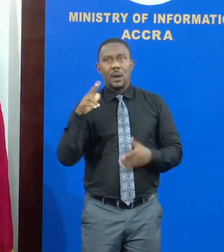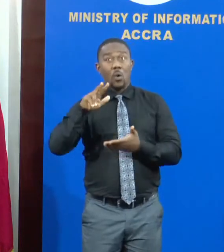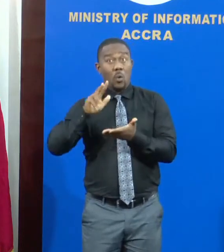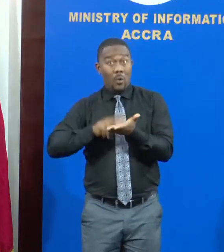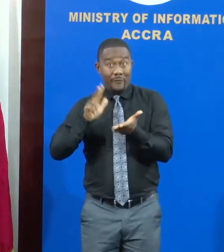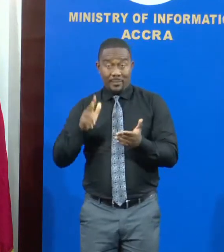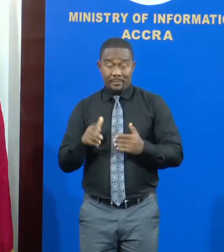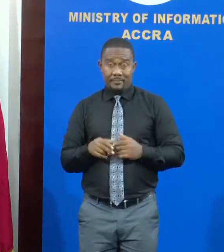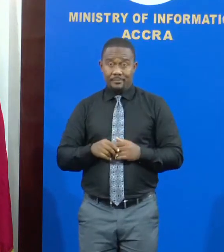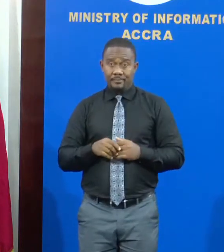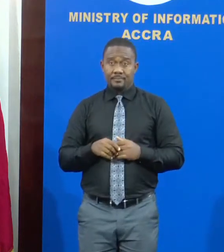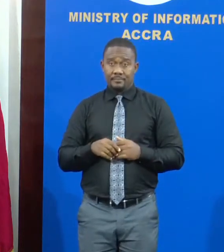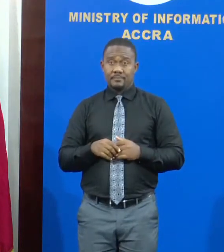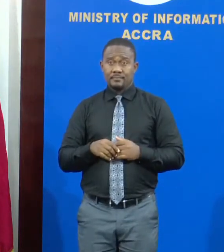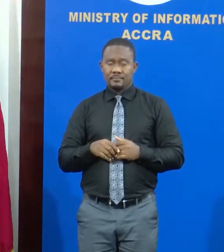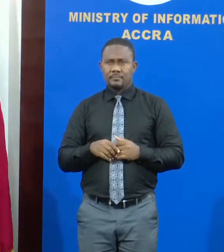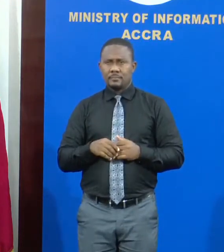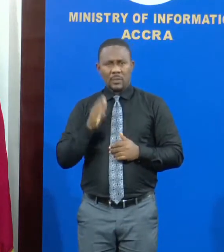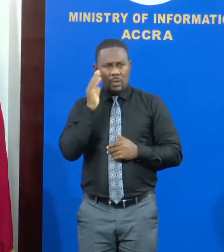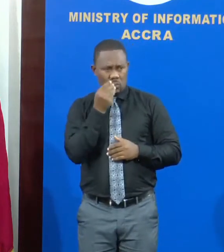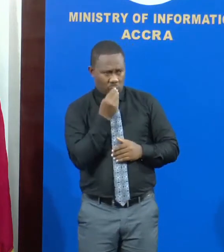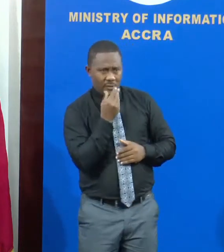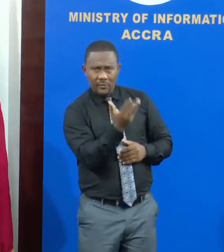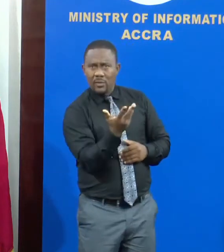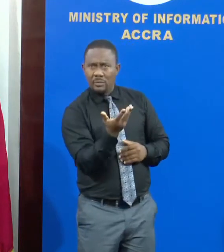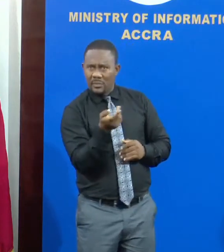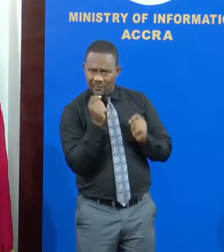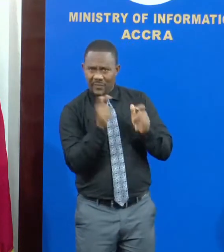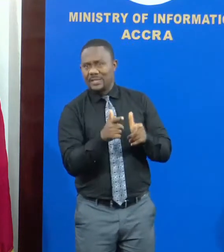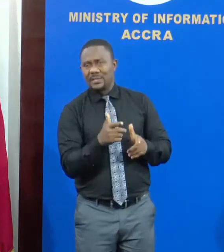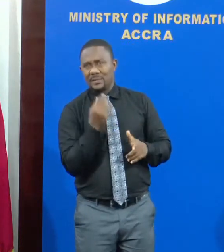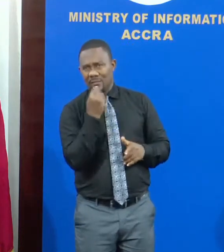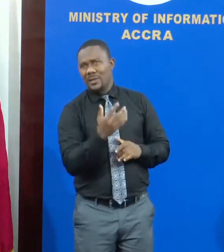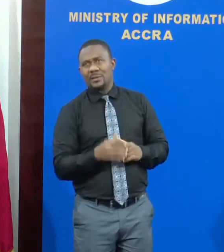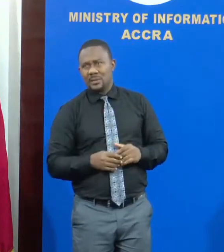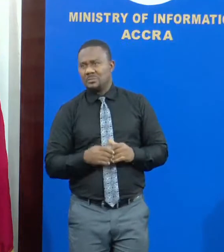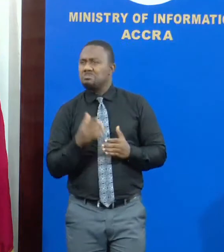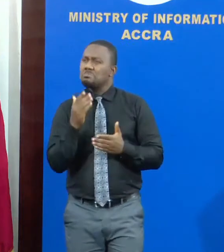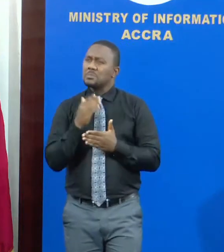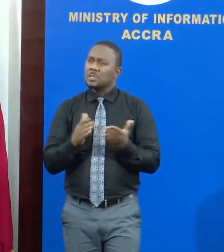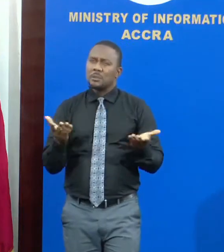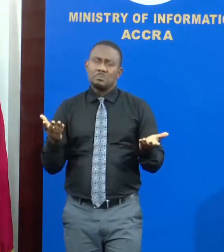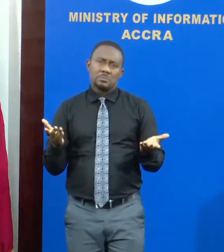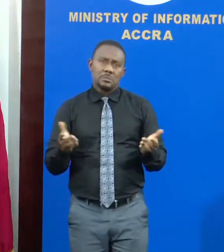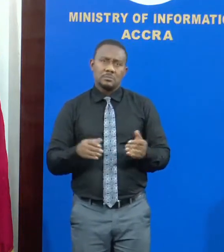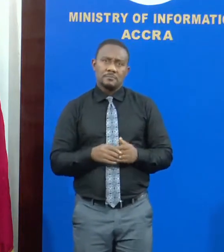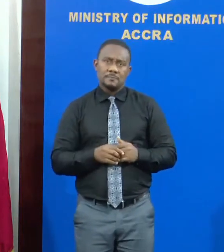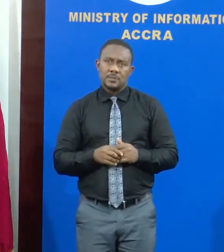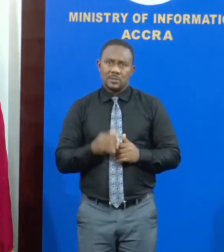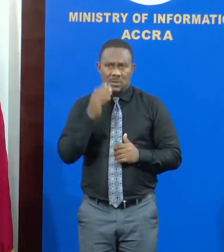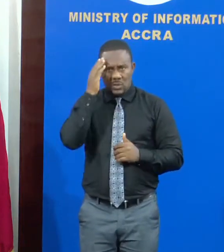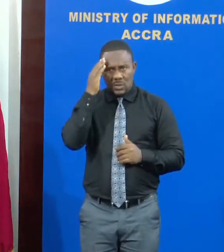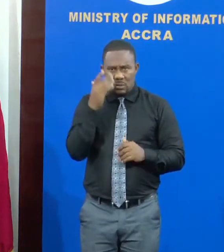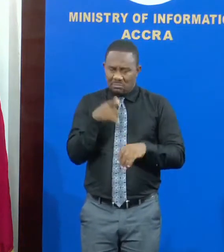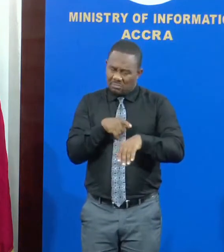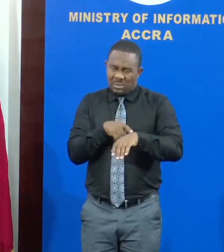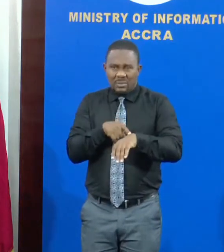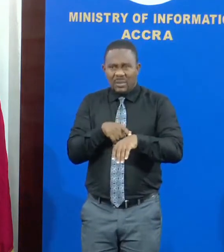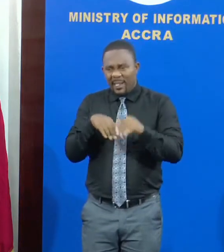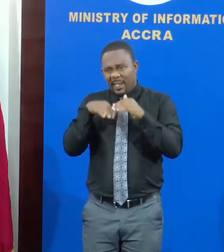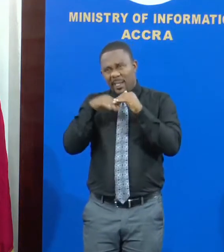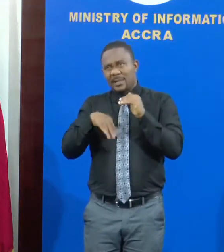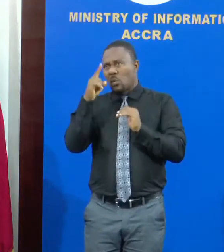confirmation, we inform you immediately. So some of you may have seen that once you do it, you probably get like less